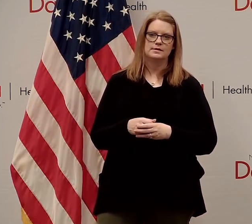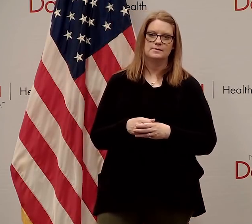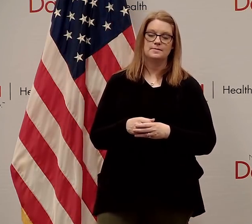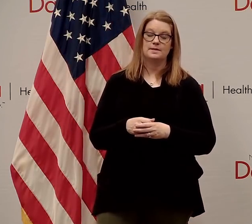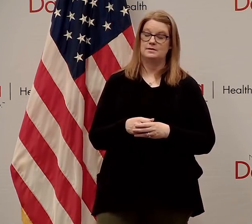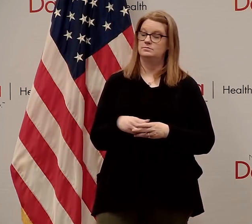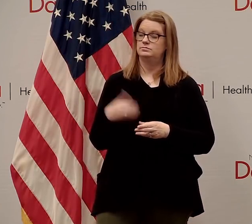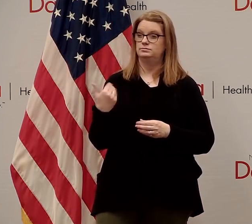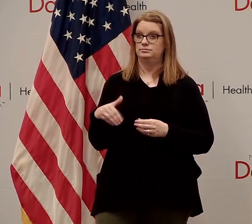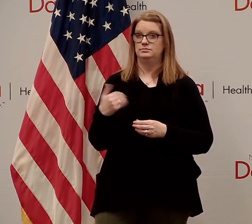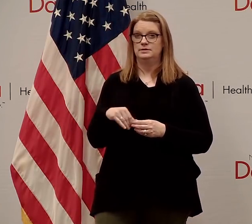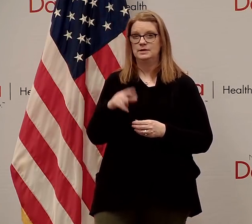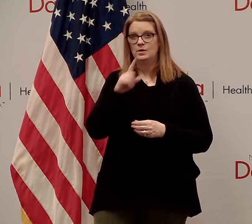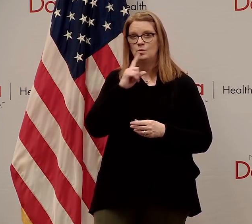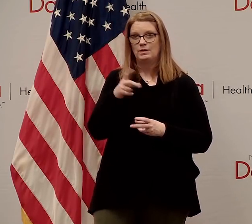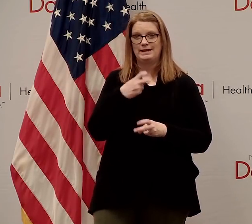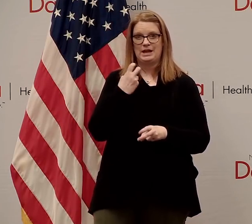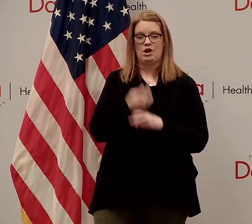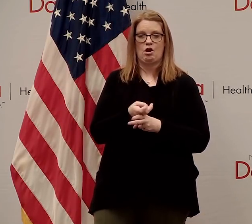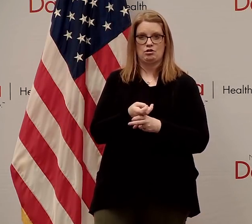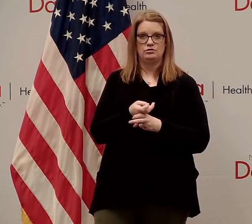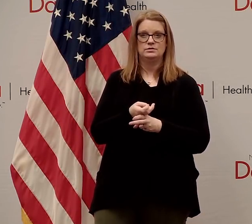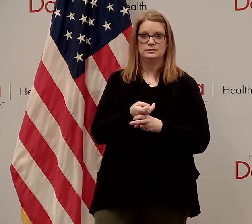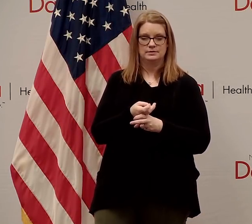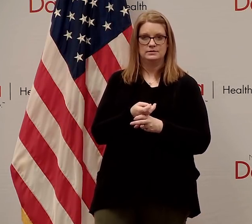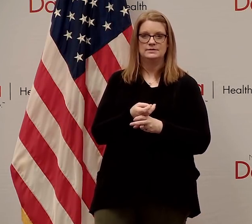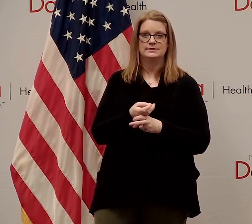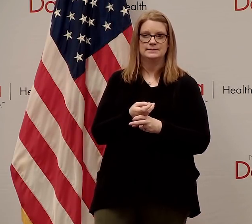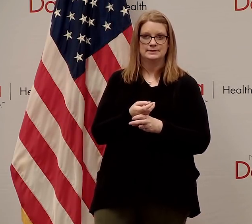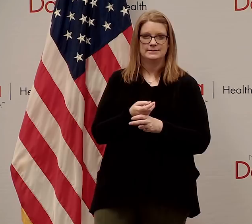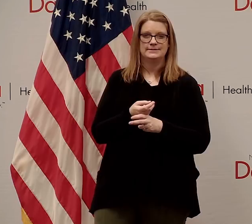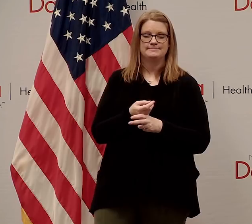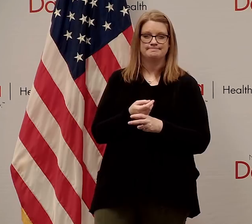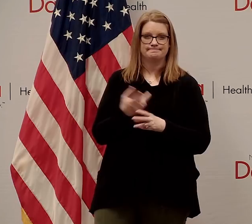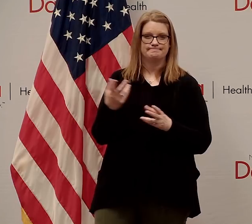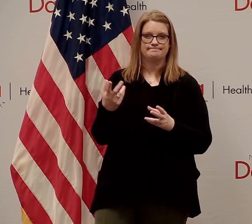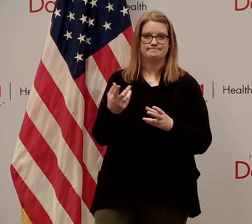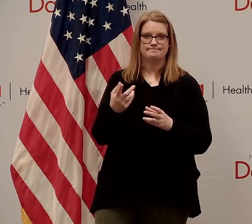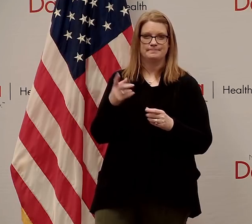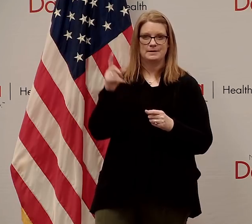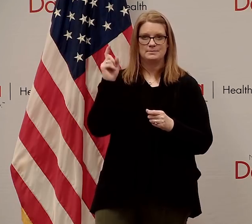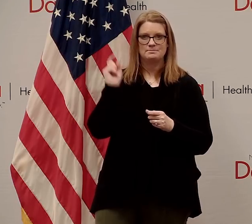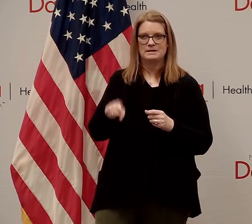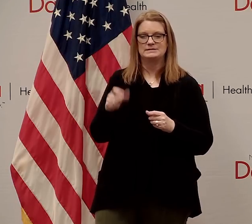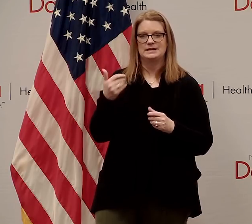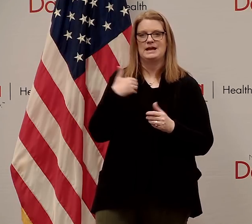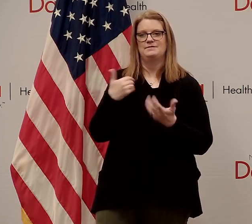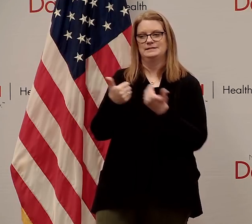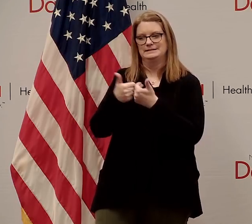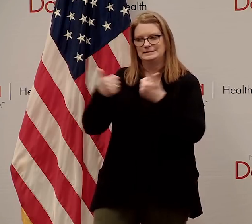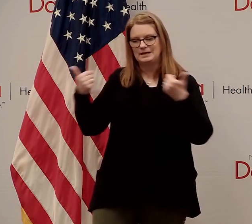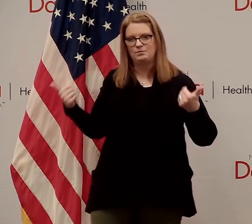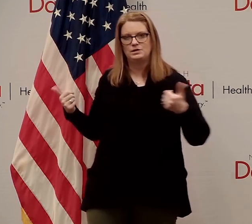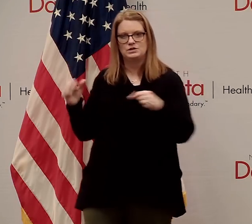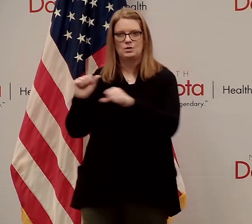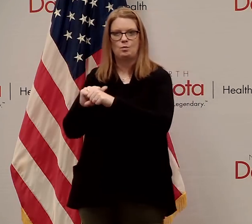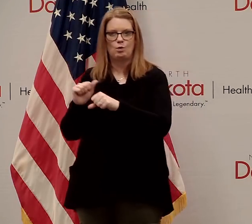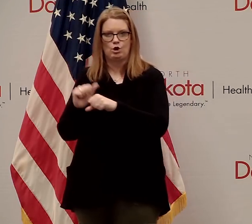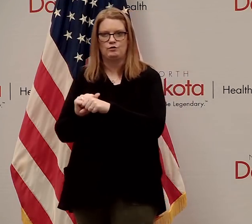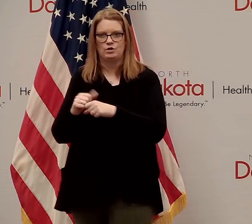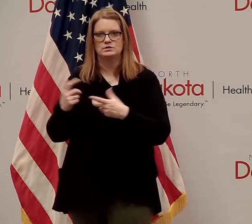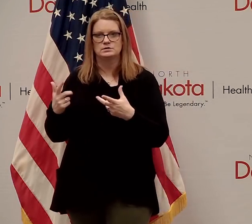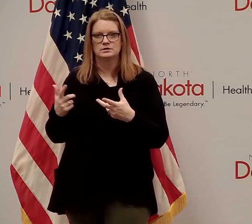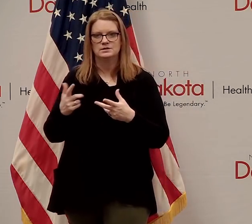really hard because we've got to break cultural traditions, but we've got to have separation of workforce, particularly in our